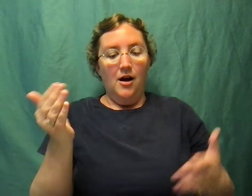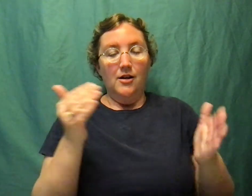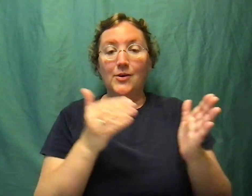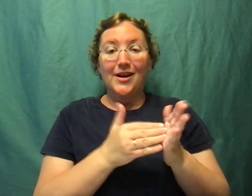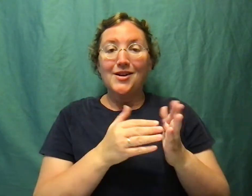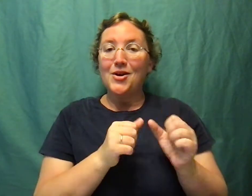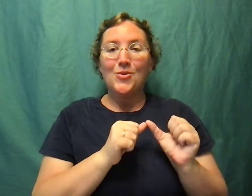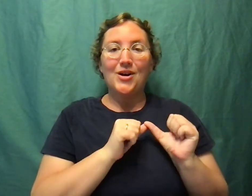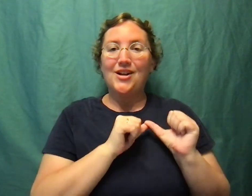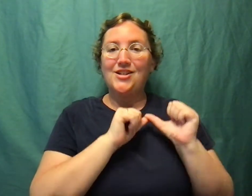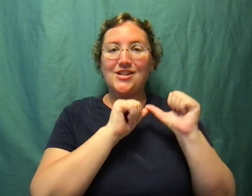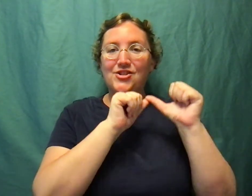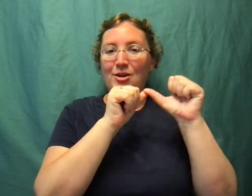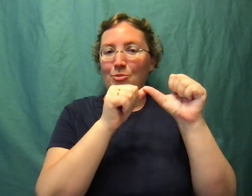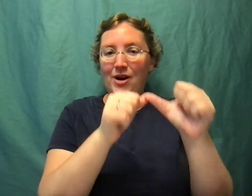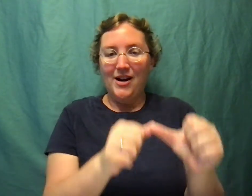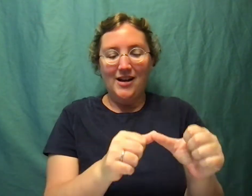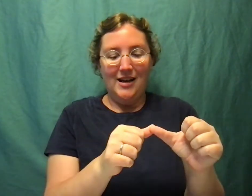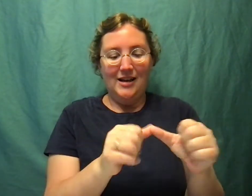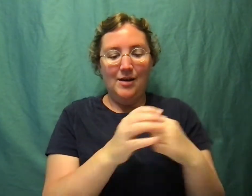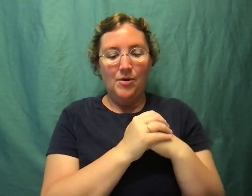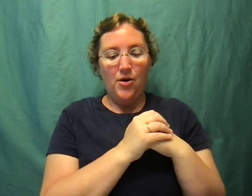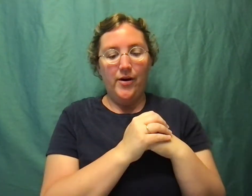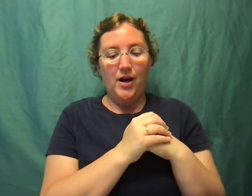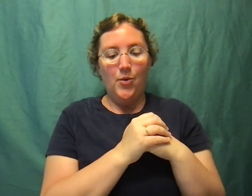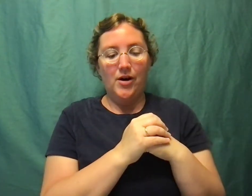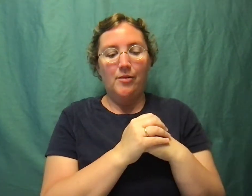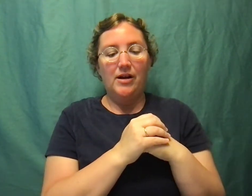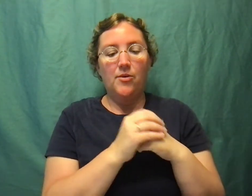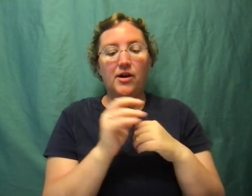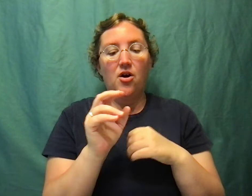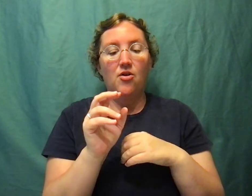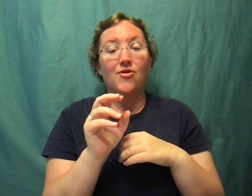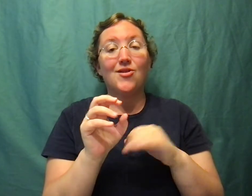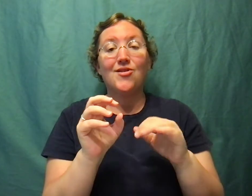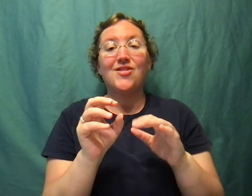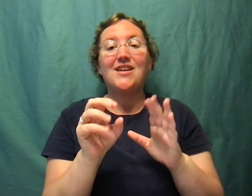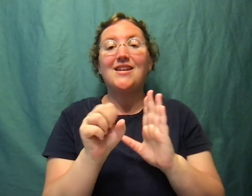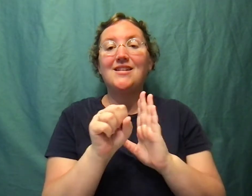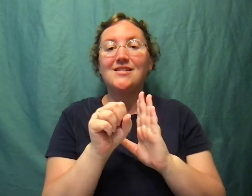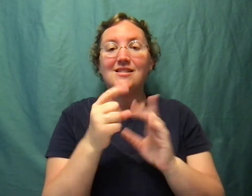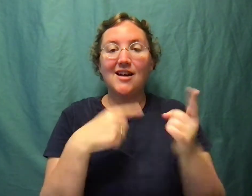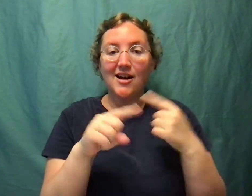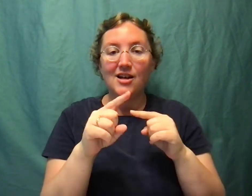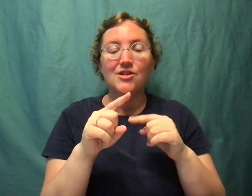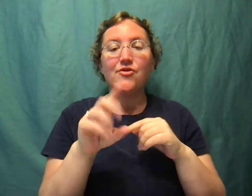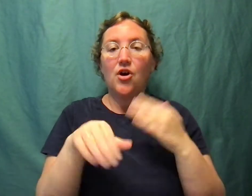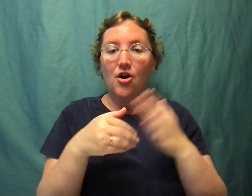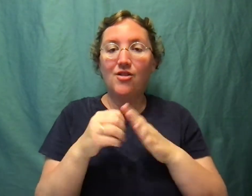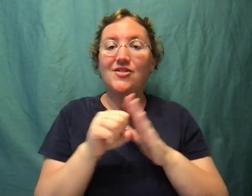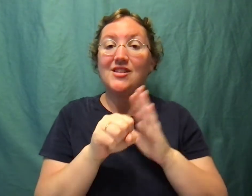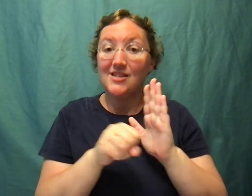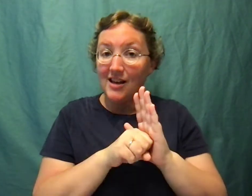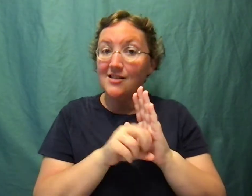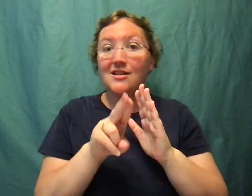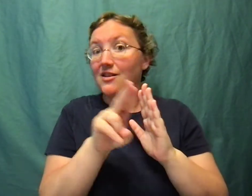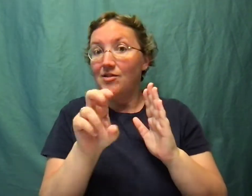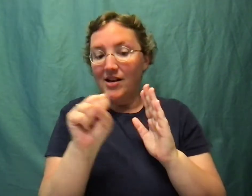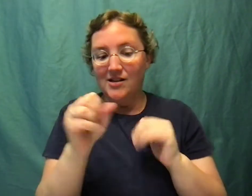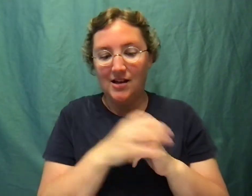Hello again. We're going to just jump right in and keep going. We're going to be going over the signs for all of the states in the United